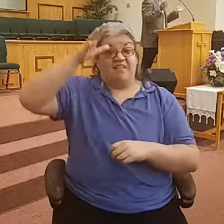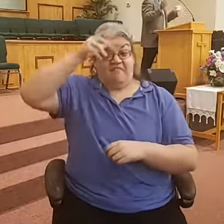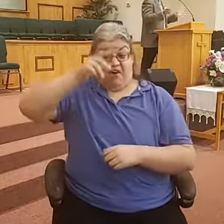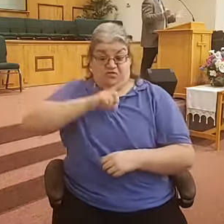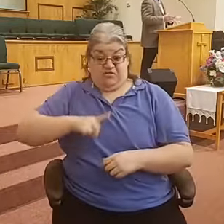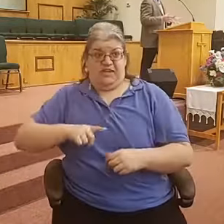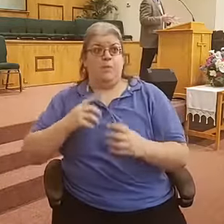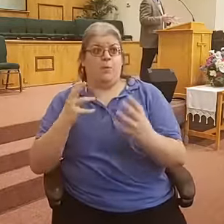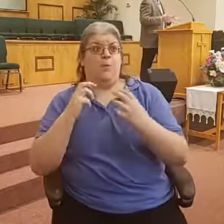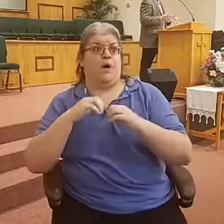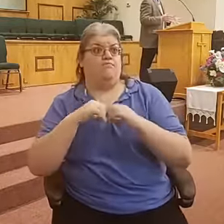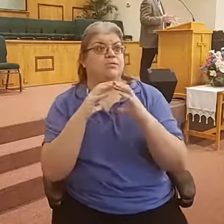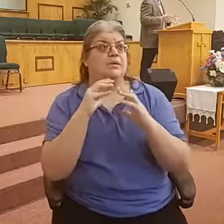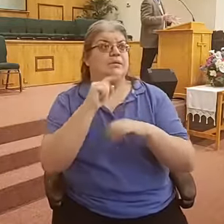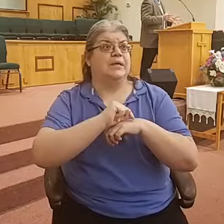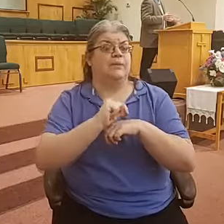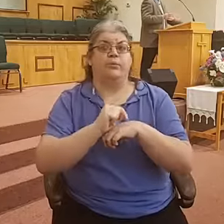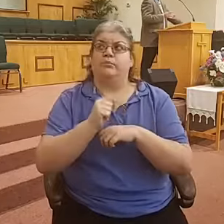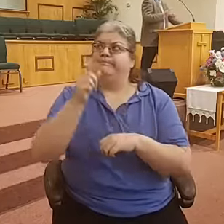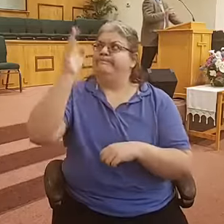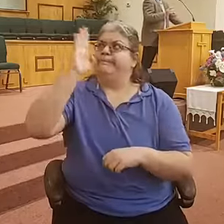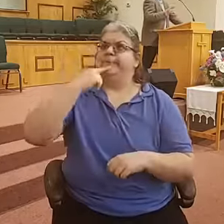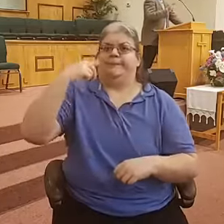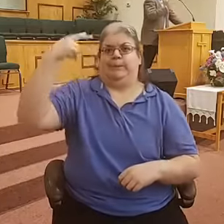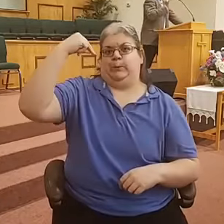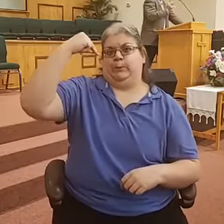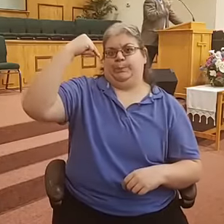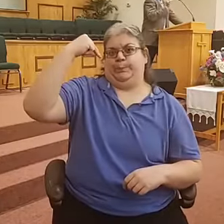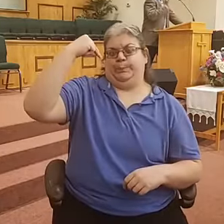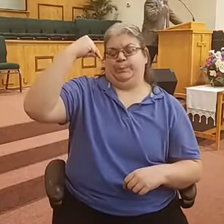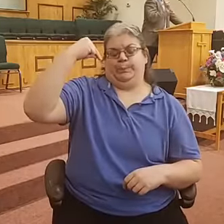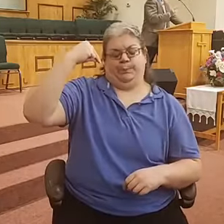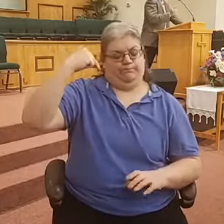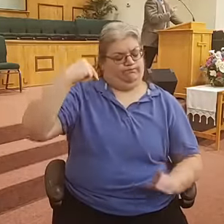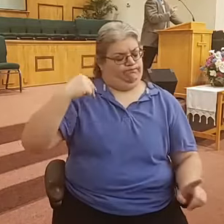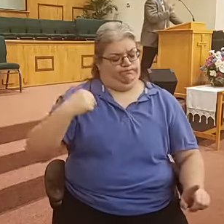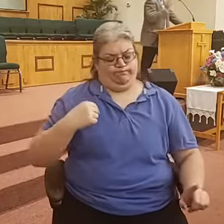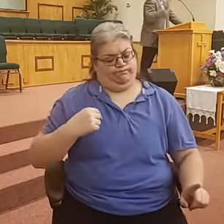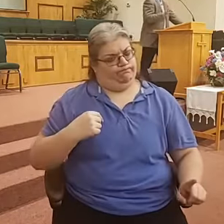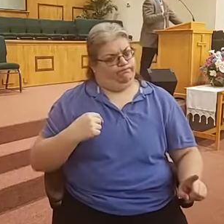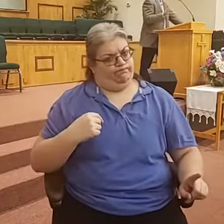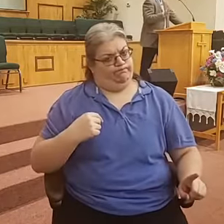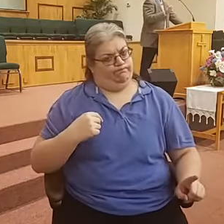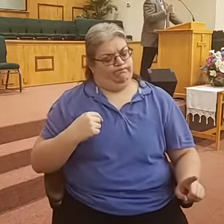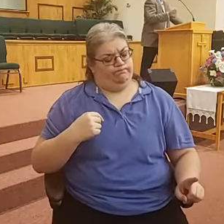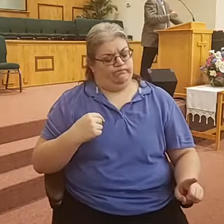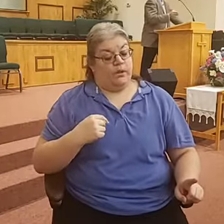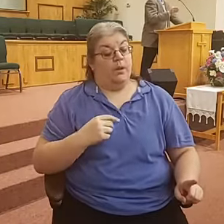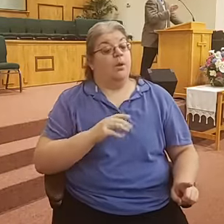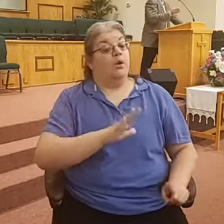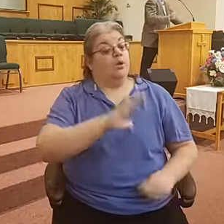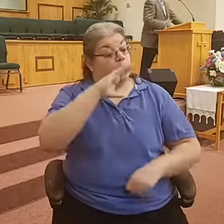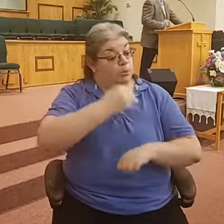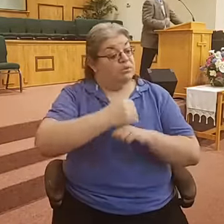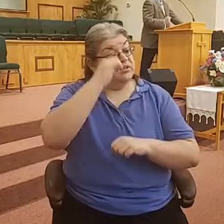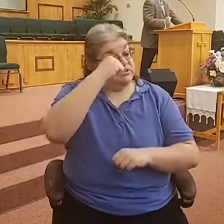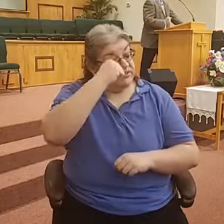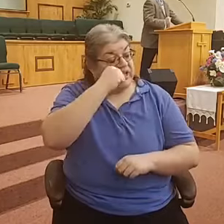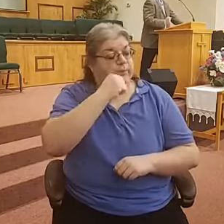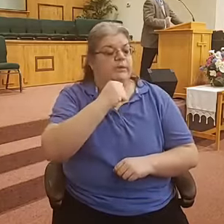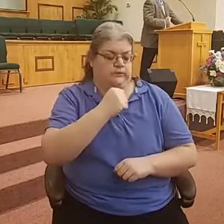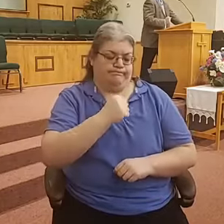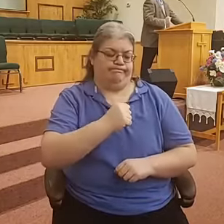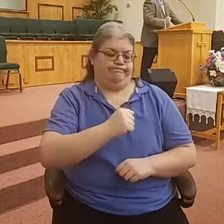but God would not allow him to do it. God told David, Solomon, your son, will build the